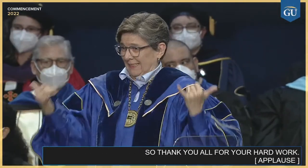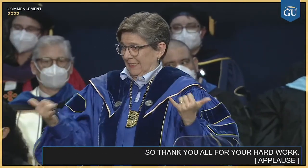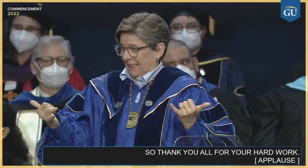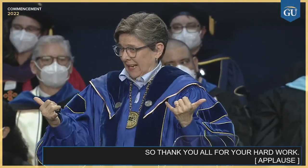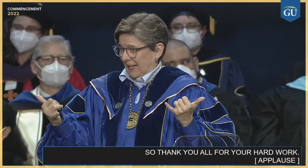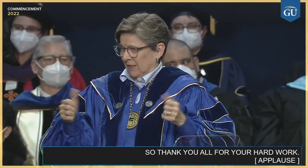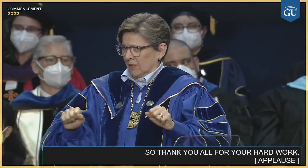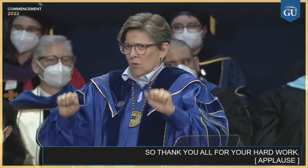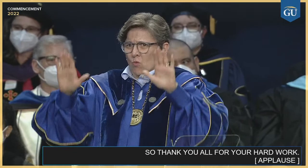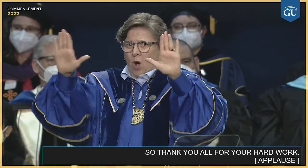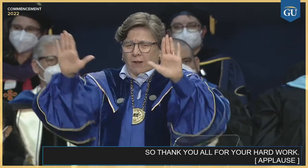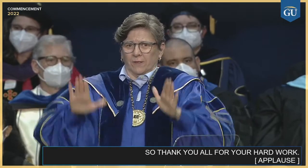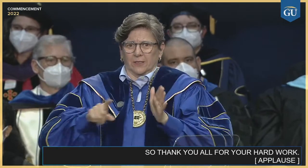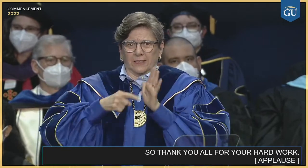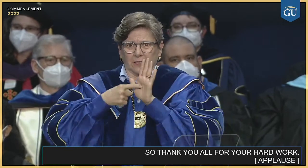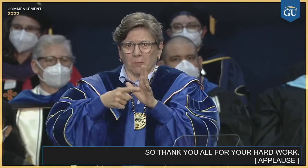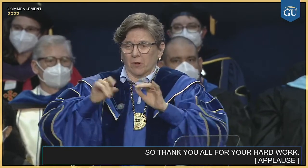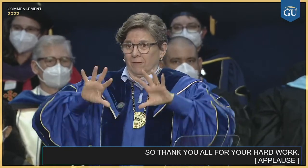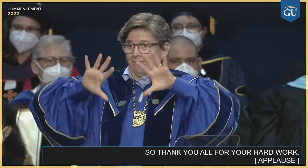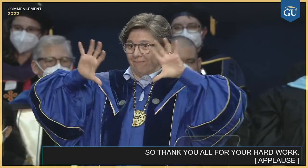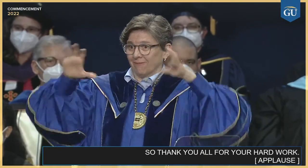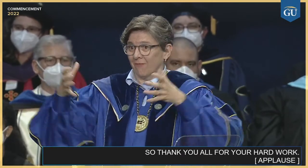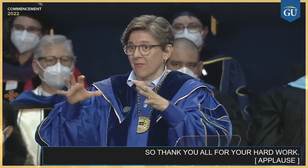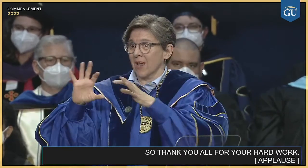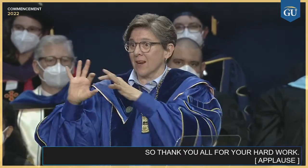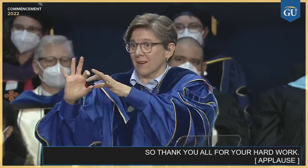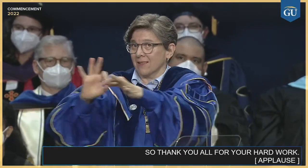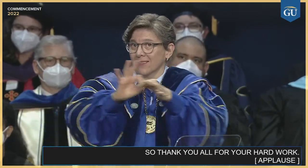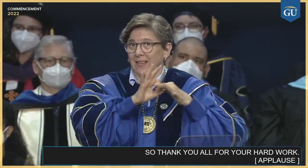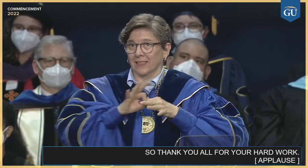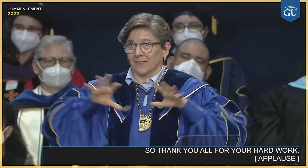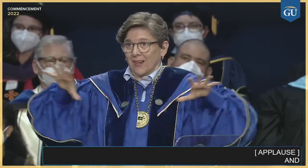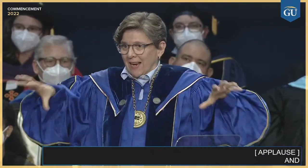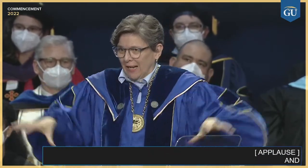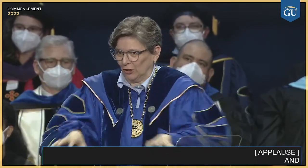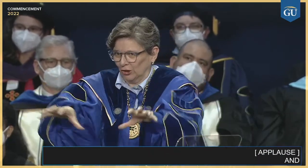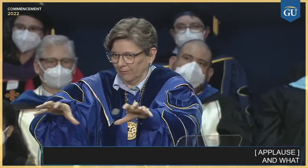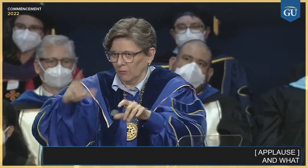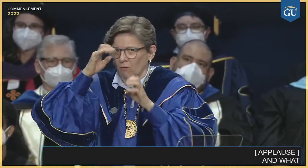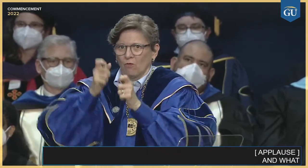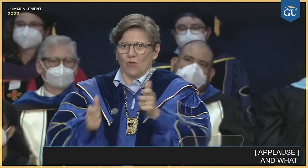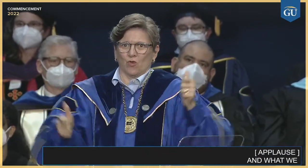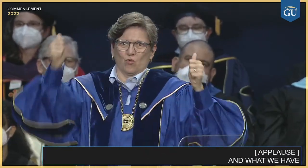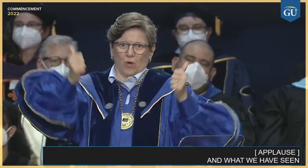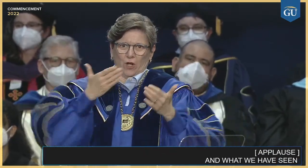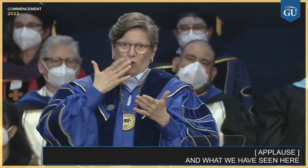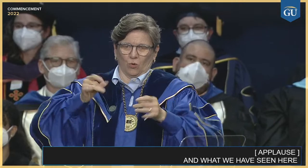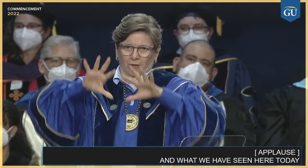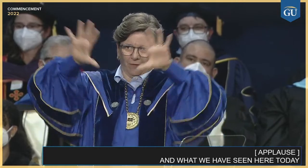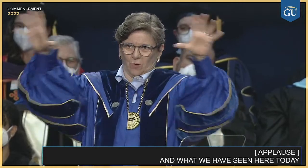And what we have seen here today is a wonderful example of collective commitment